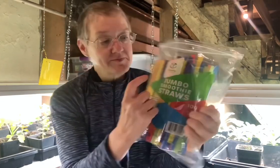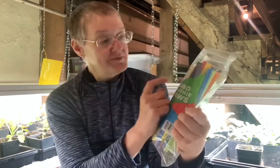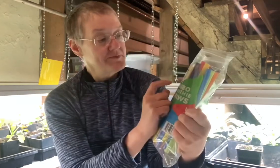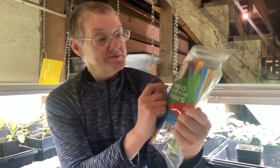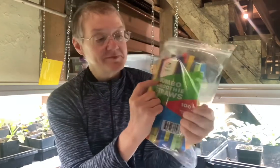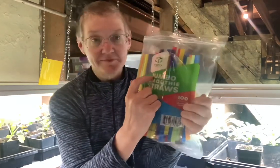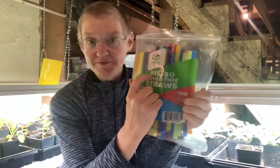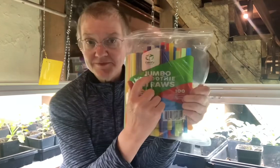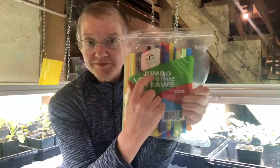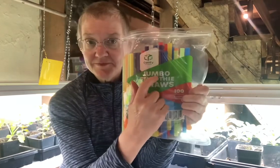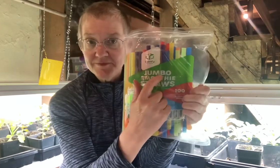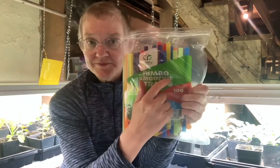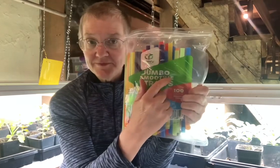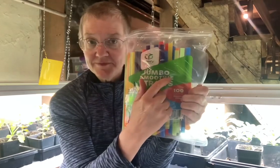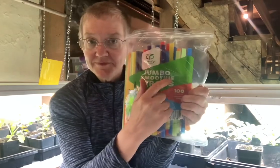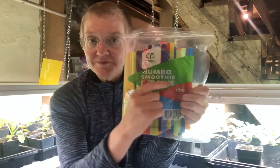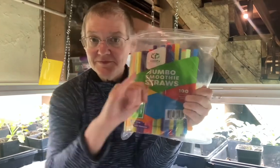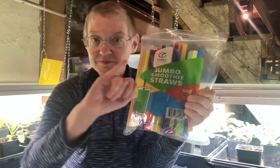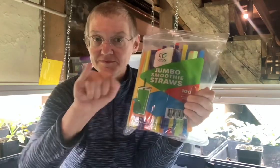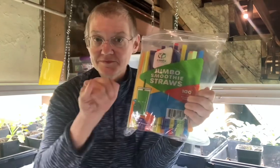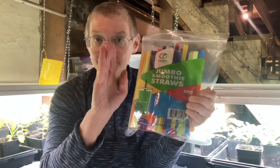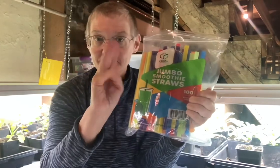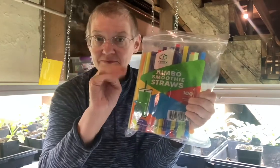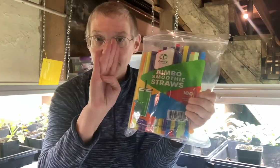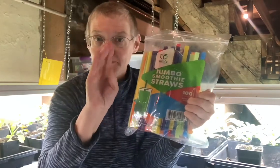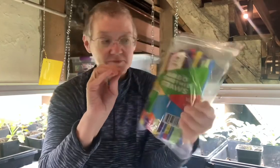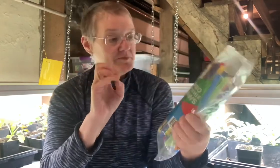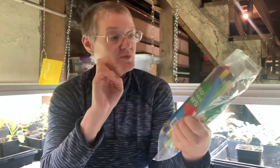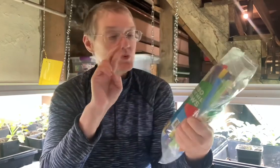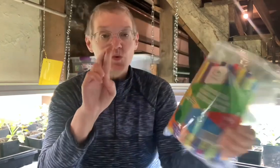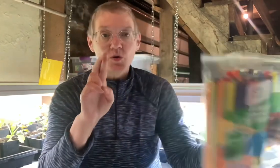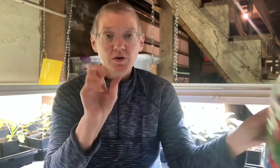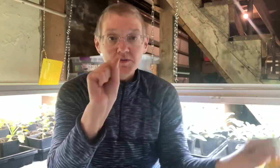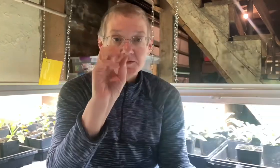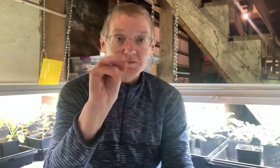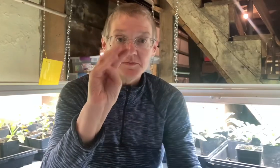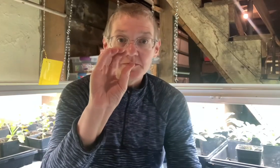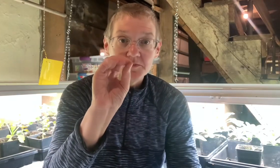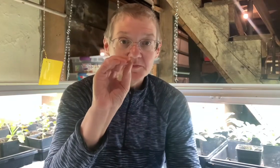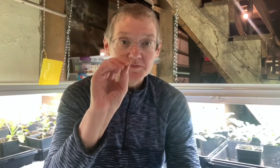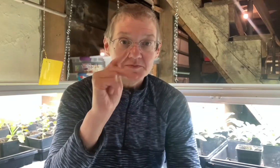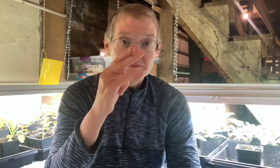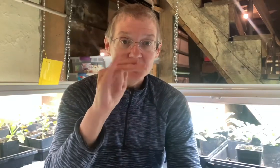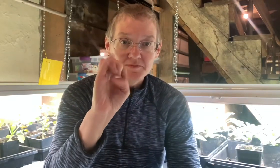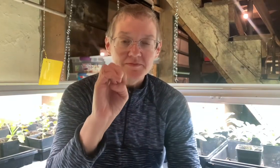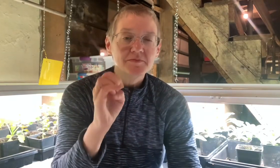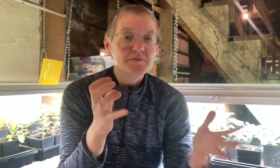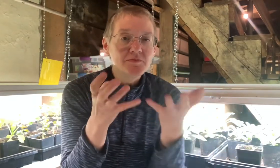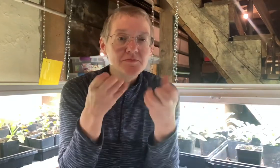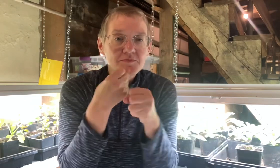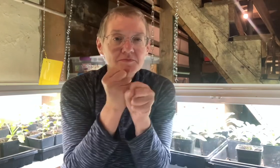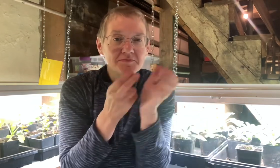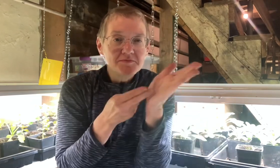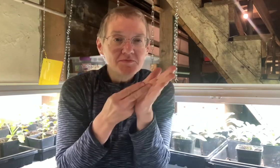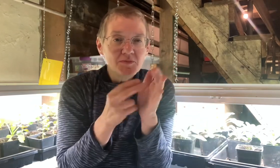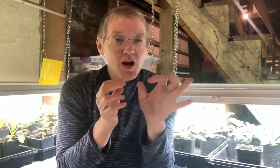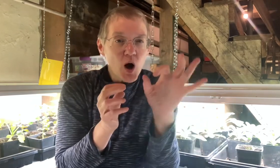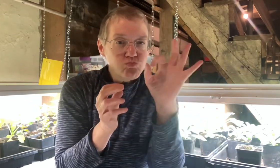And you want to look for jumbo or smoothie straws because you want them to be nice